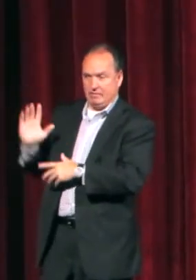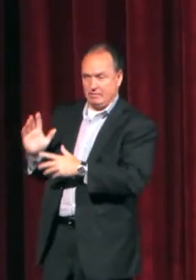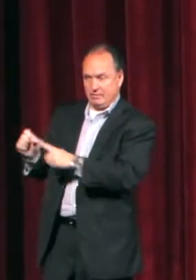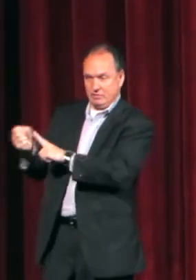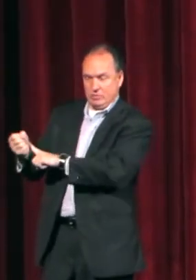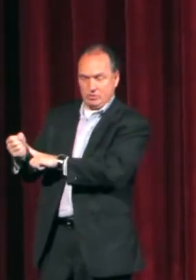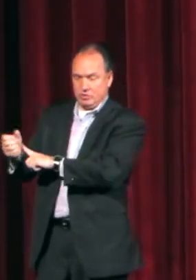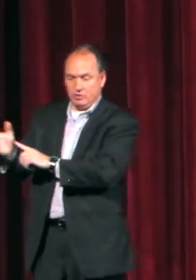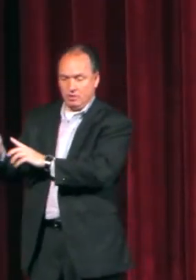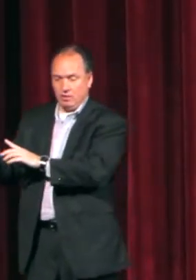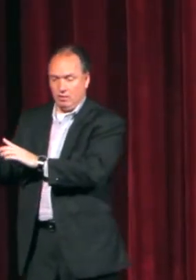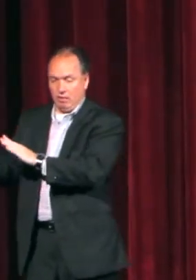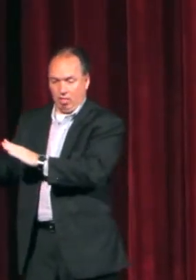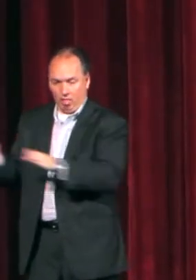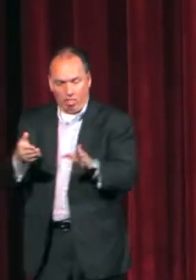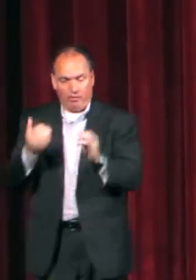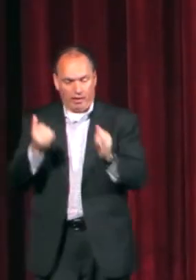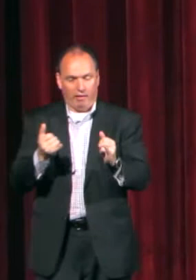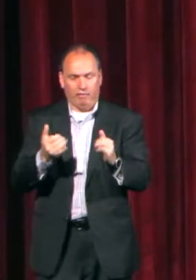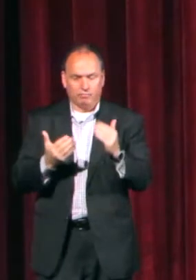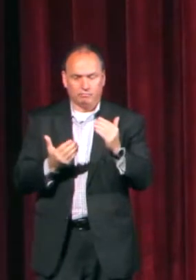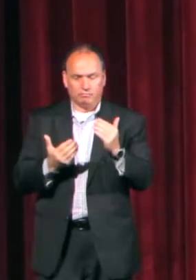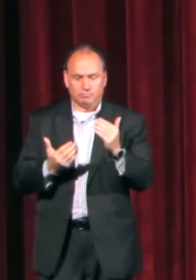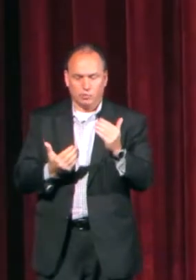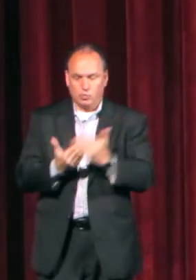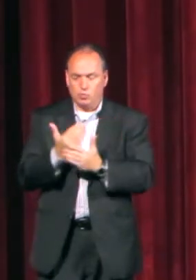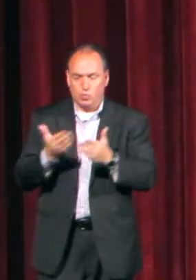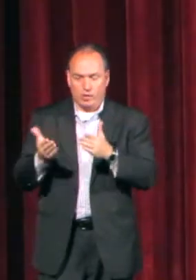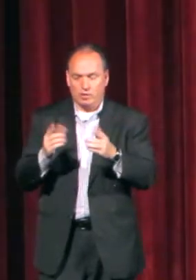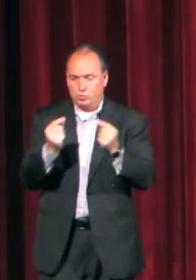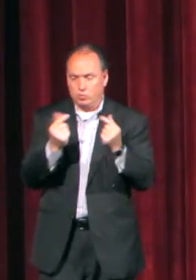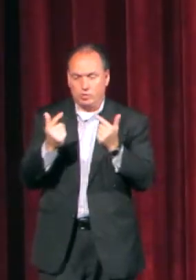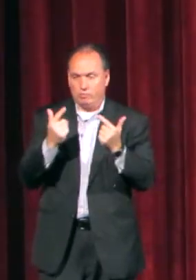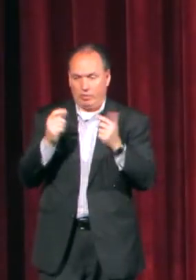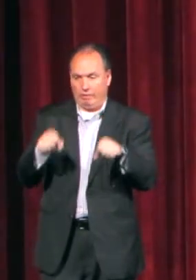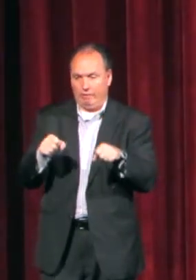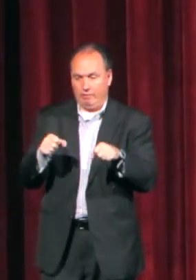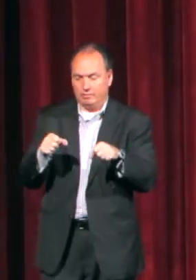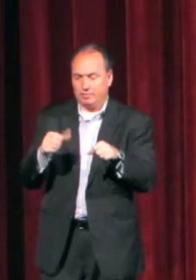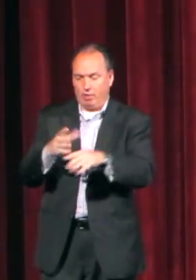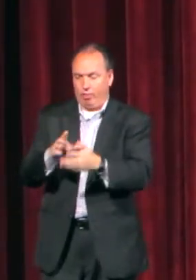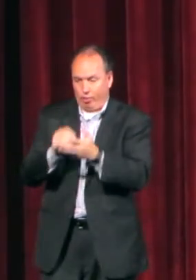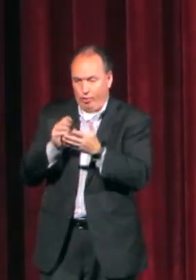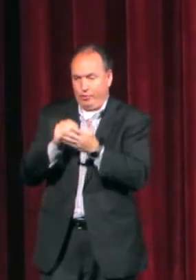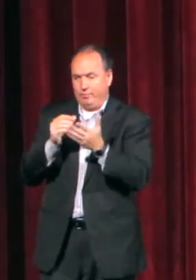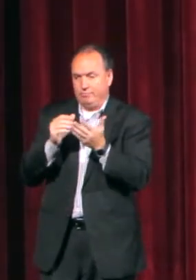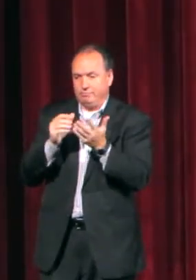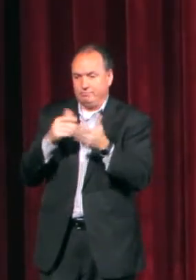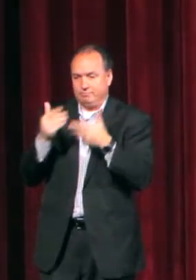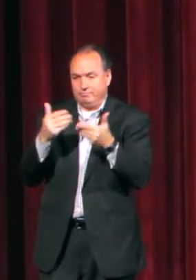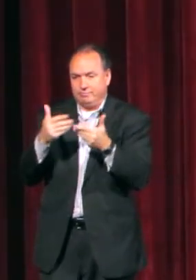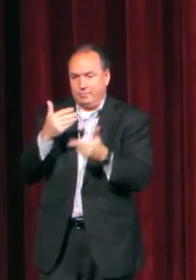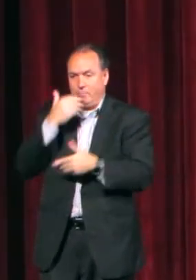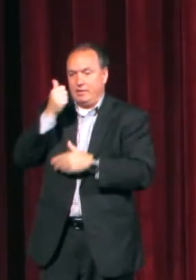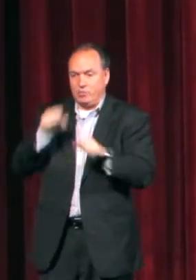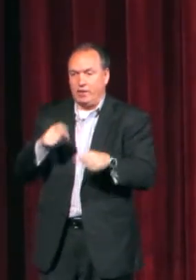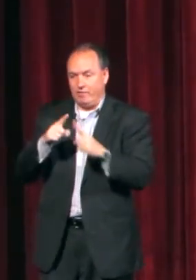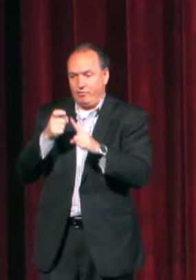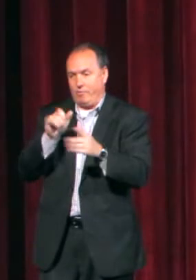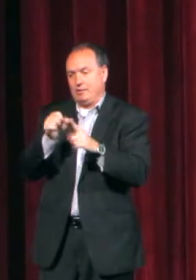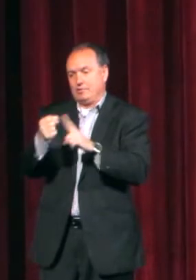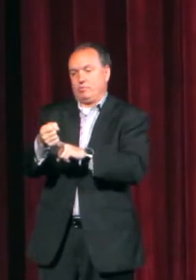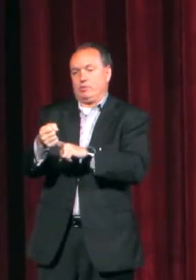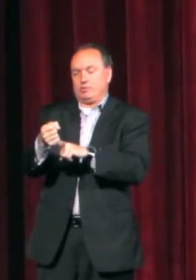bad, some horrific events that happened there, but at least we would be able to learn as much as we can from those